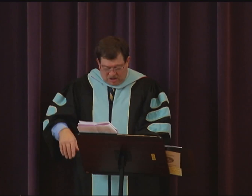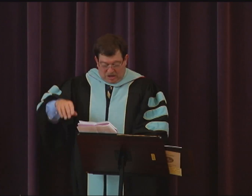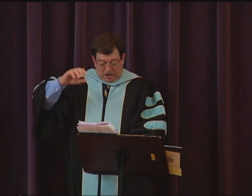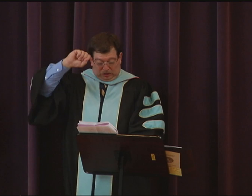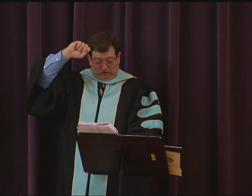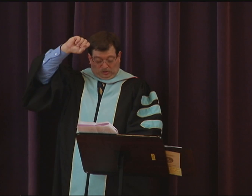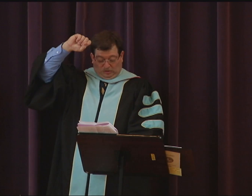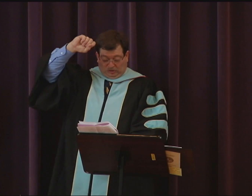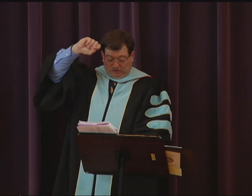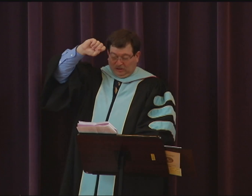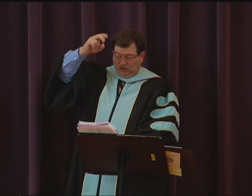Congratulations.